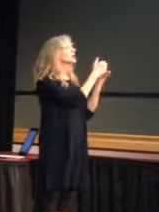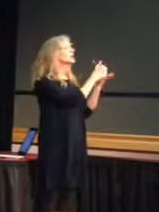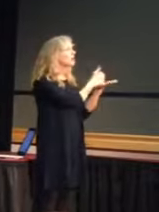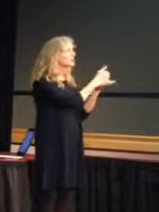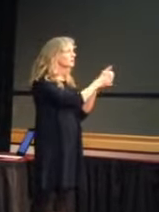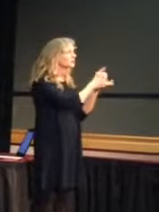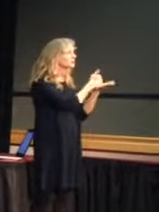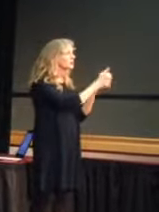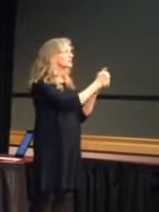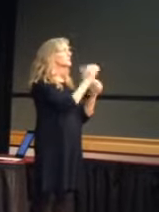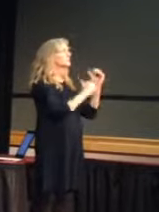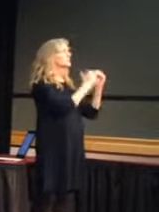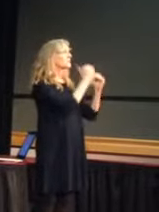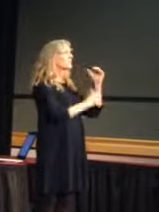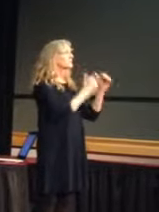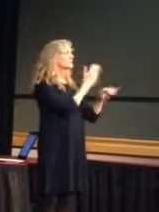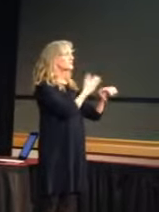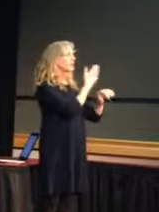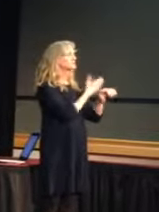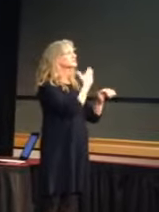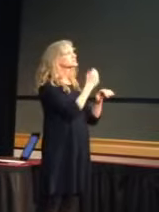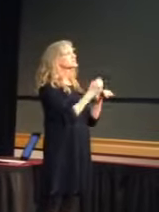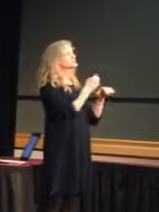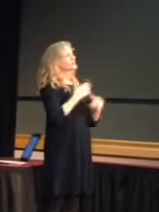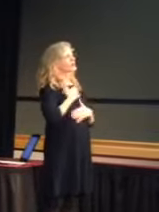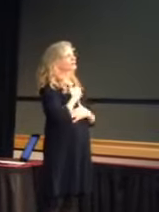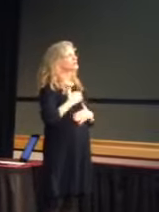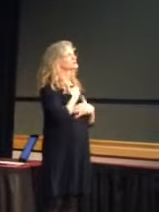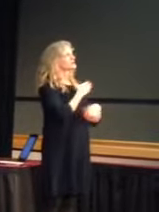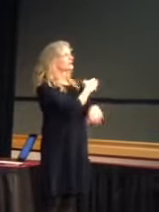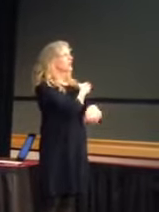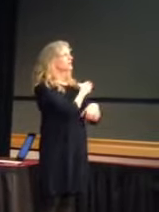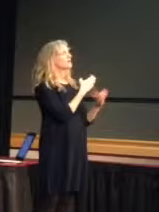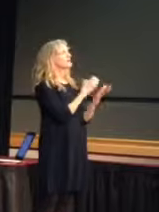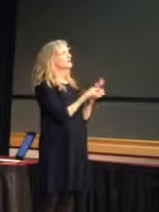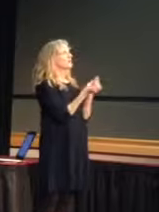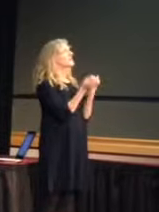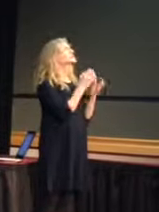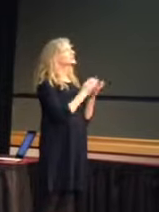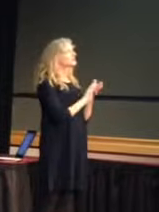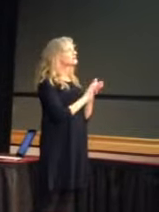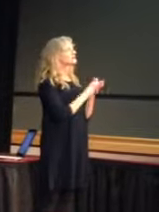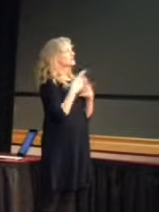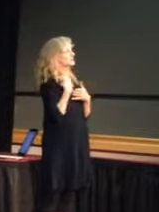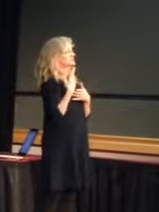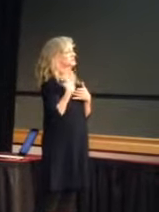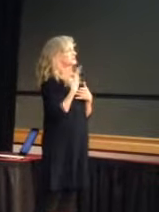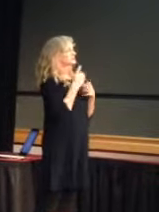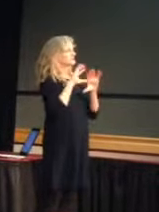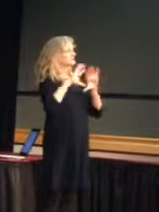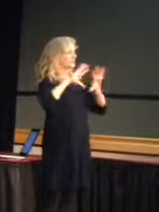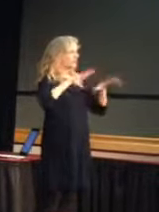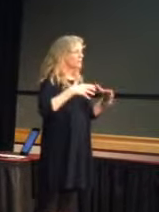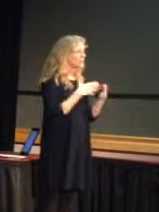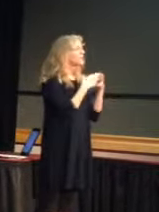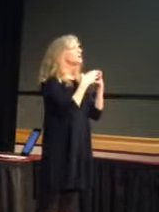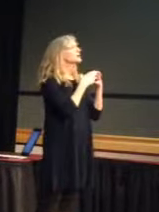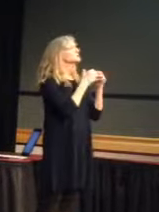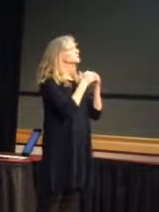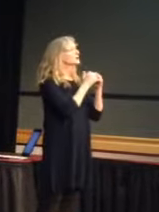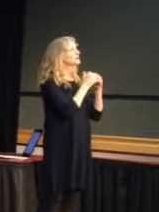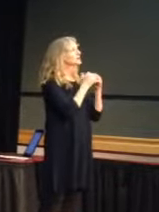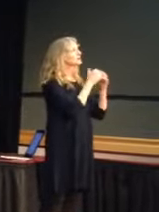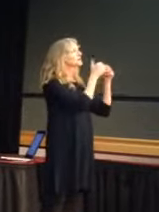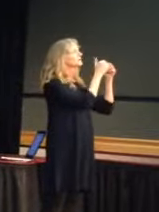building maintenance, and recreational power equipment. The deans will work together collectively within that set of